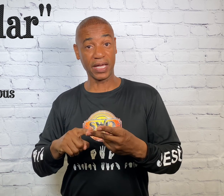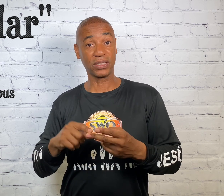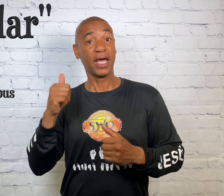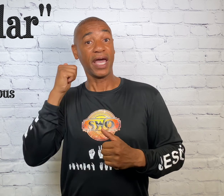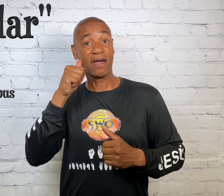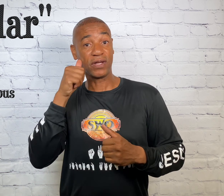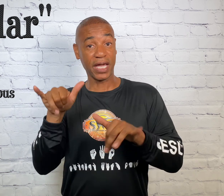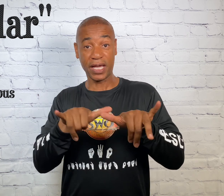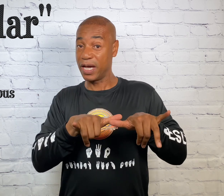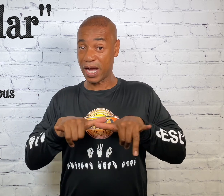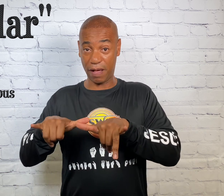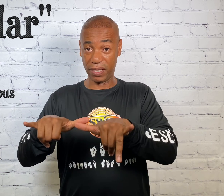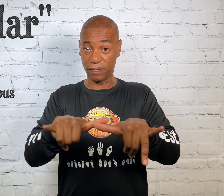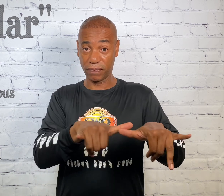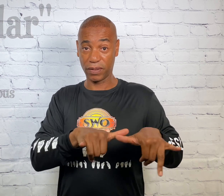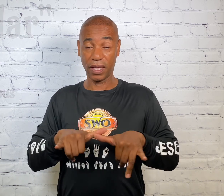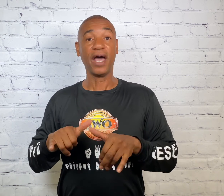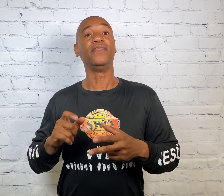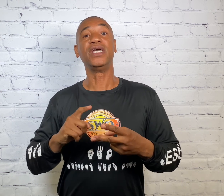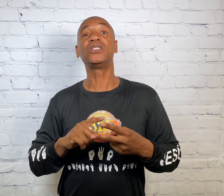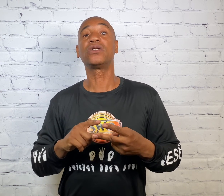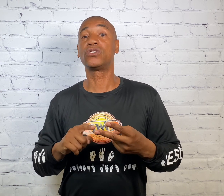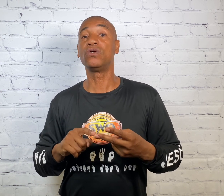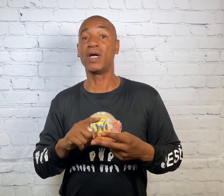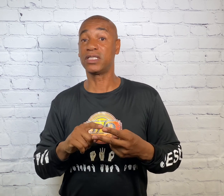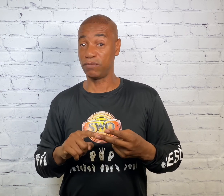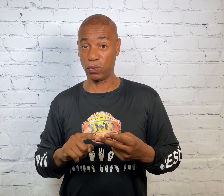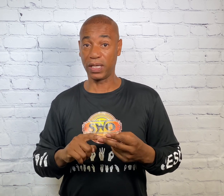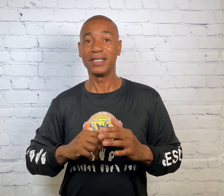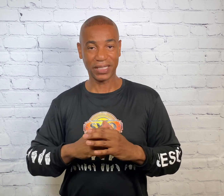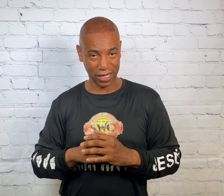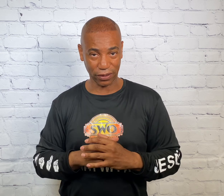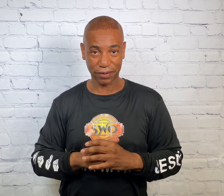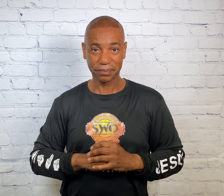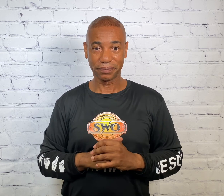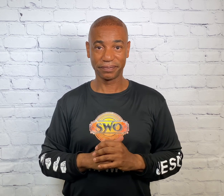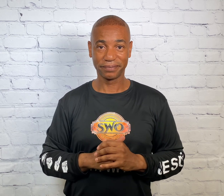is everyday common. These are the 2 ways of doing secular.